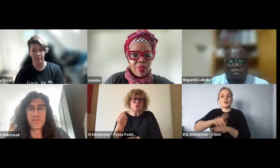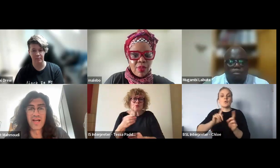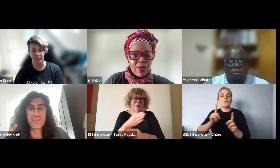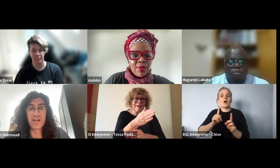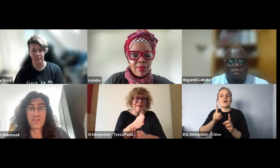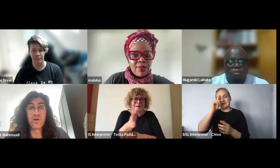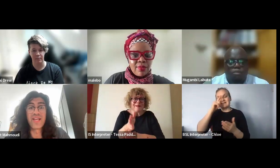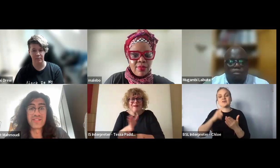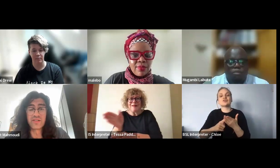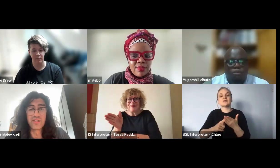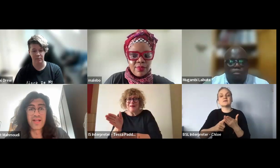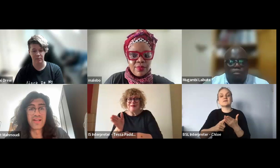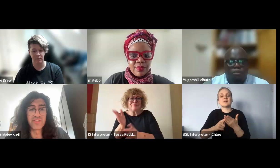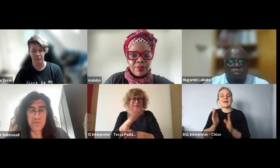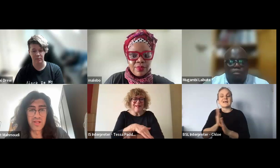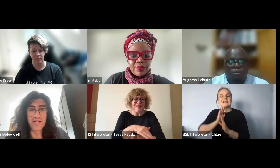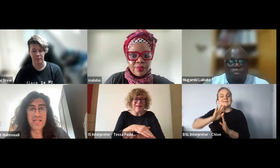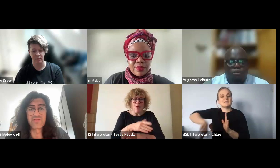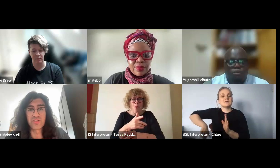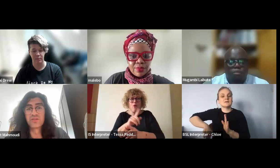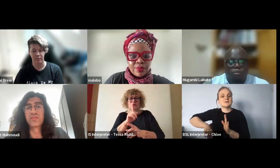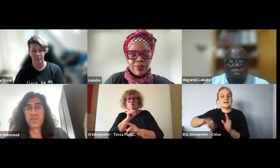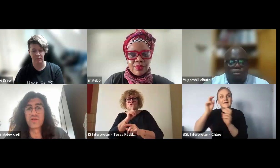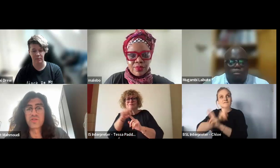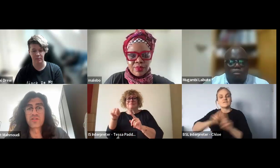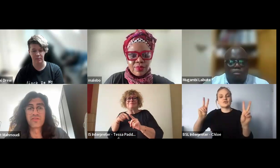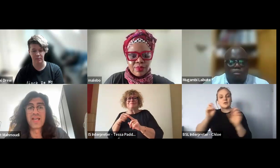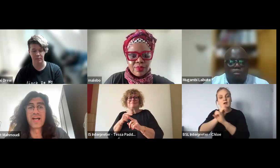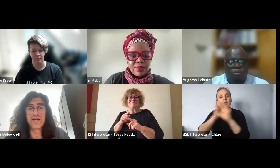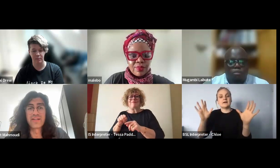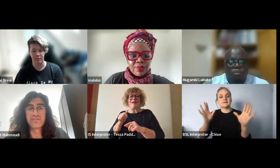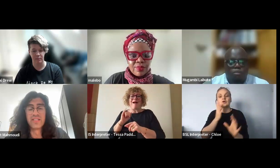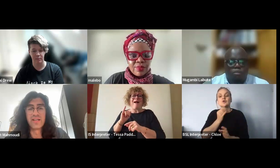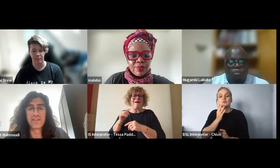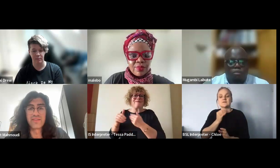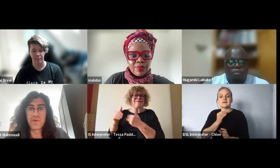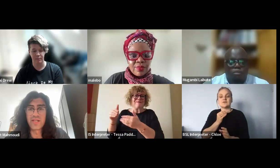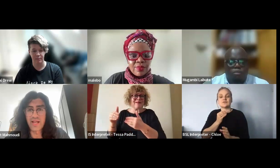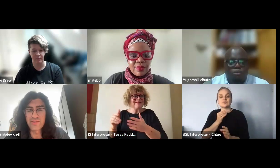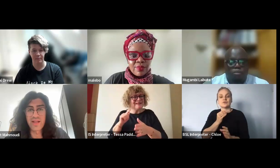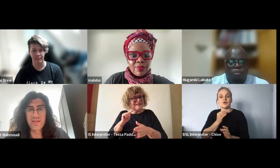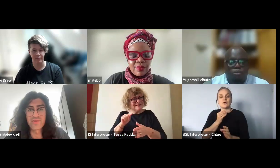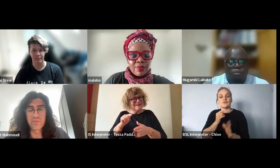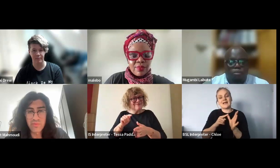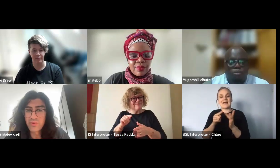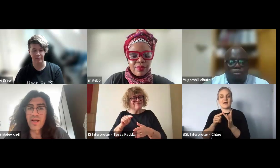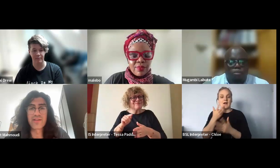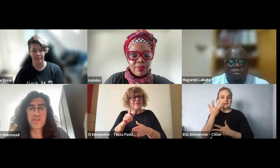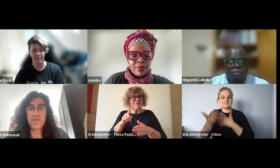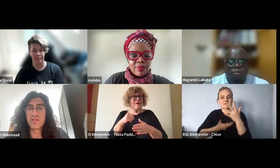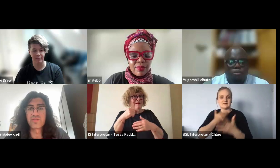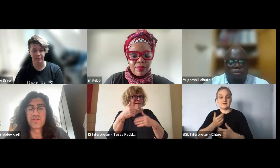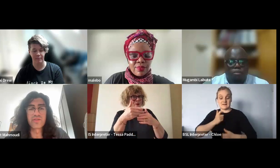decision that go hidden and invisibilized as a result of the usage of the AI narrative? And I think we as the